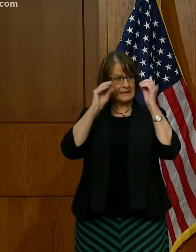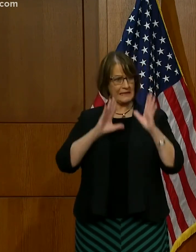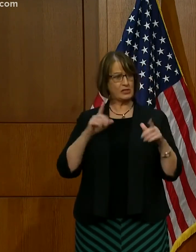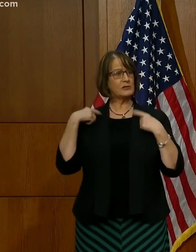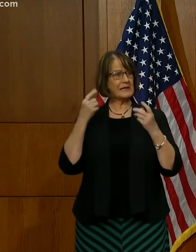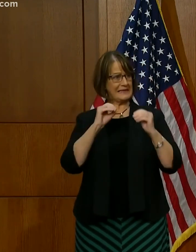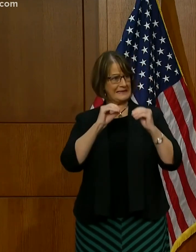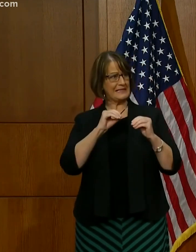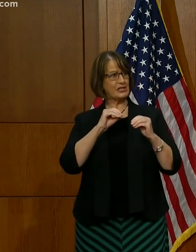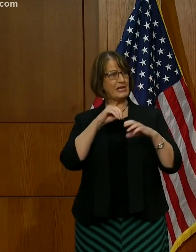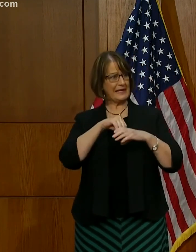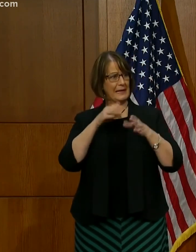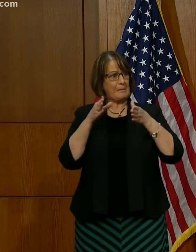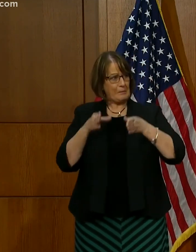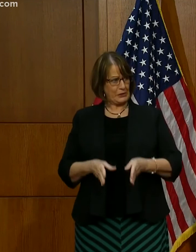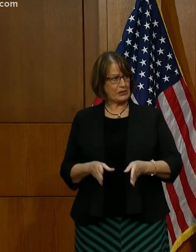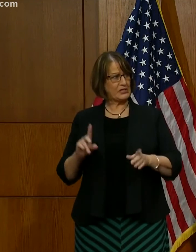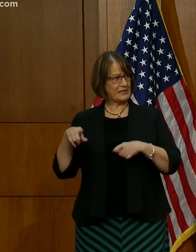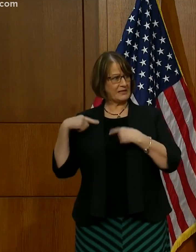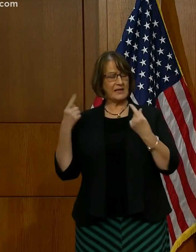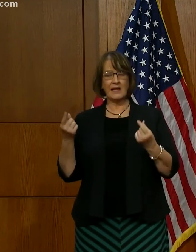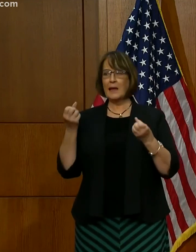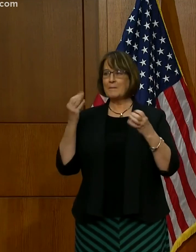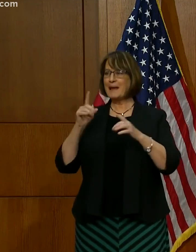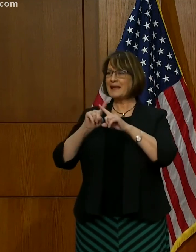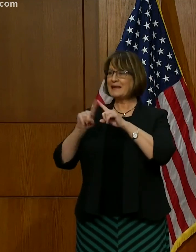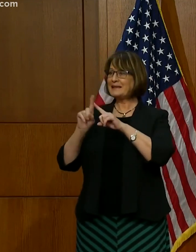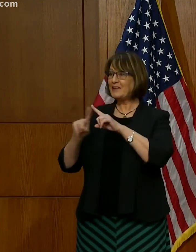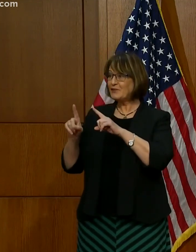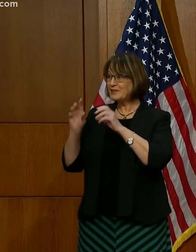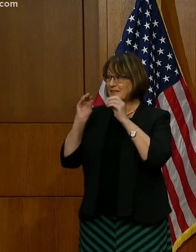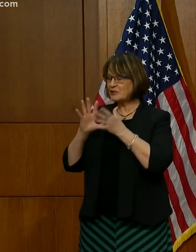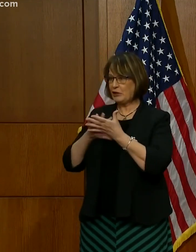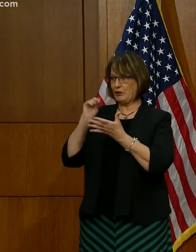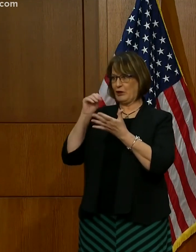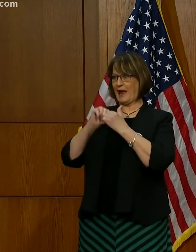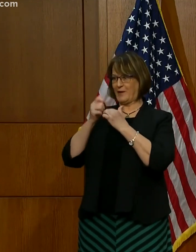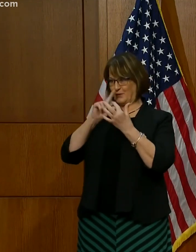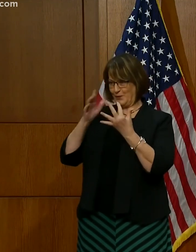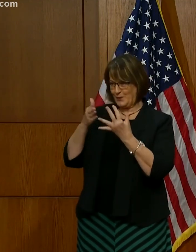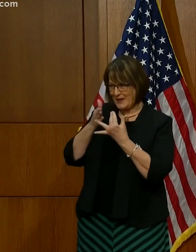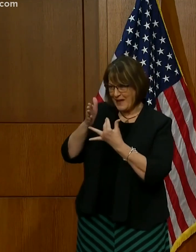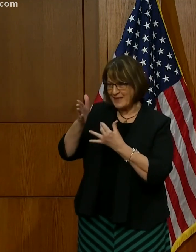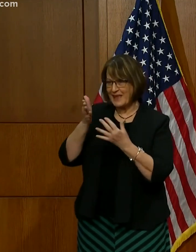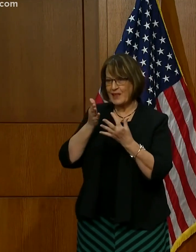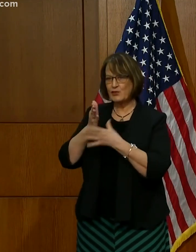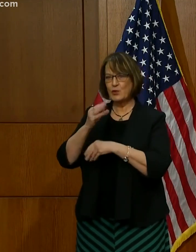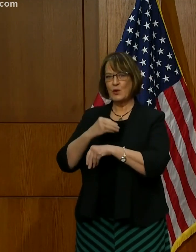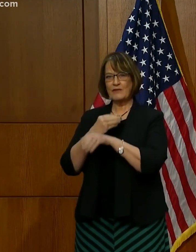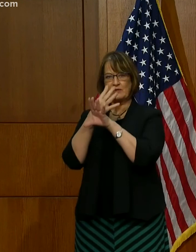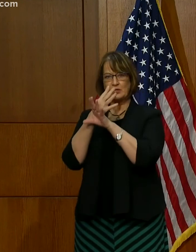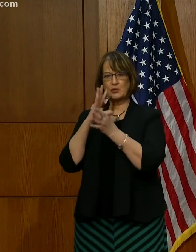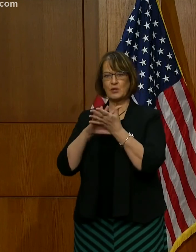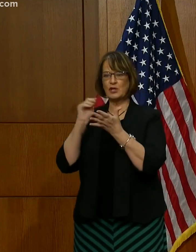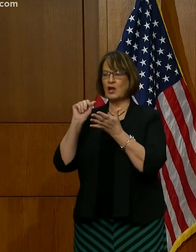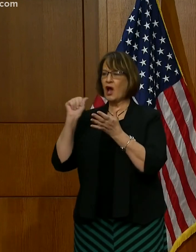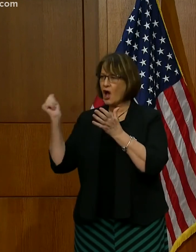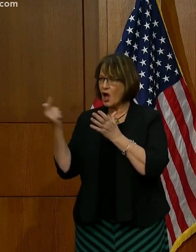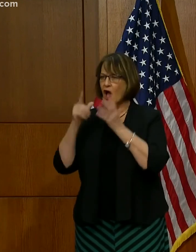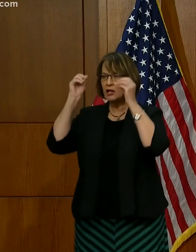time, and many others have navigated a new world of virtual learning. They all deserve our